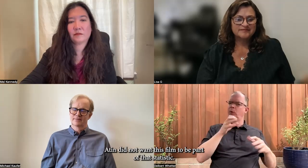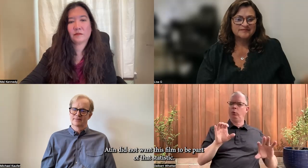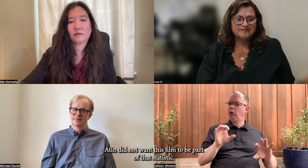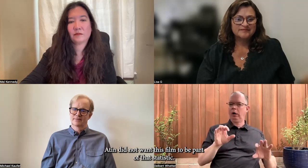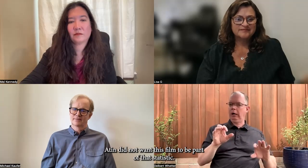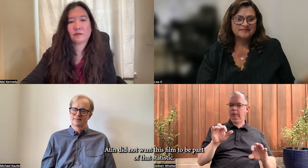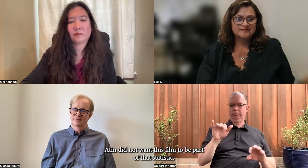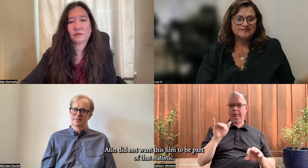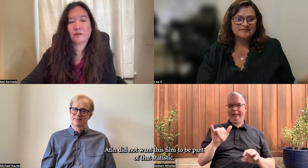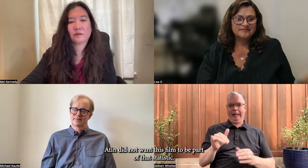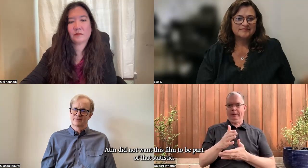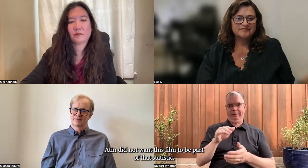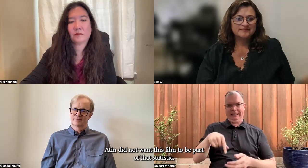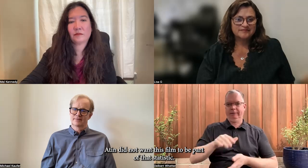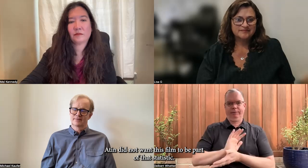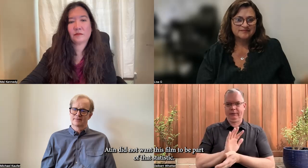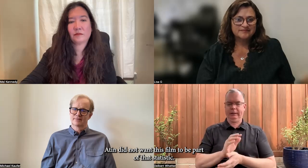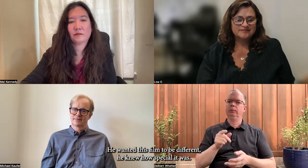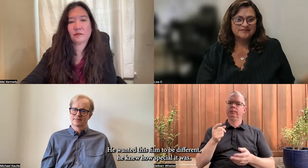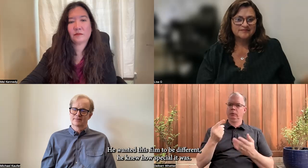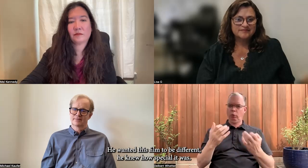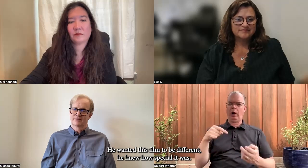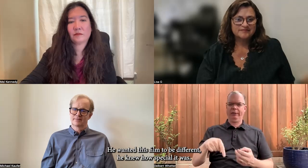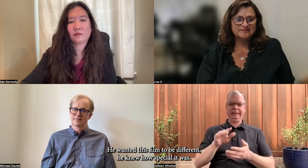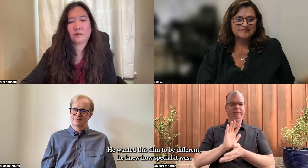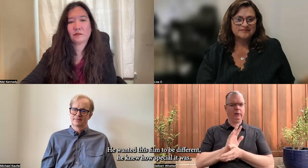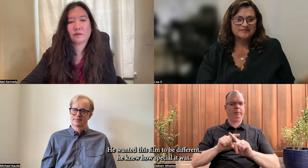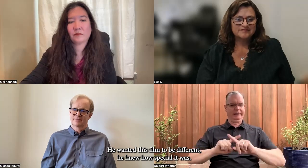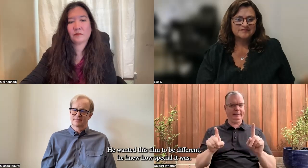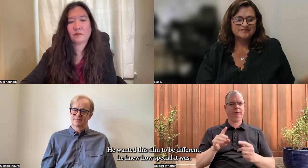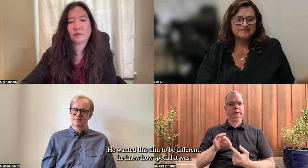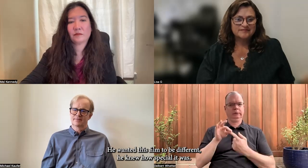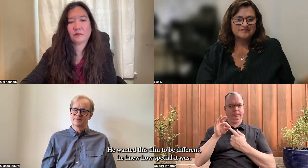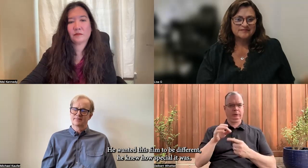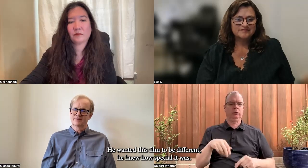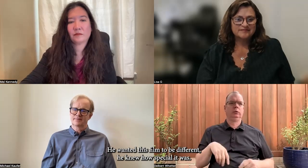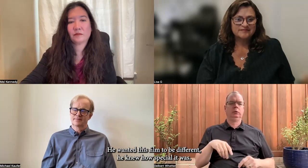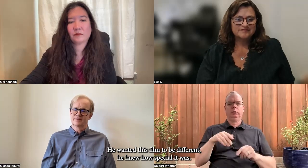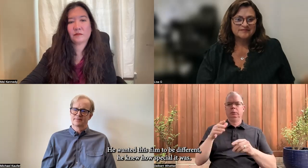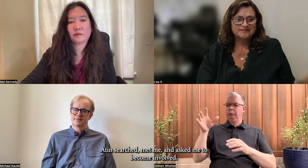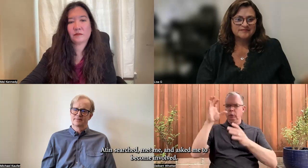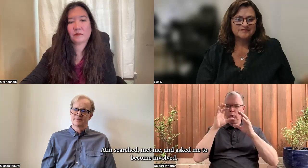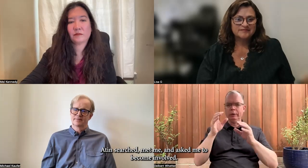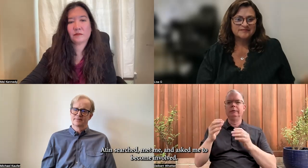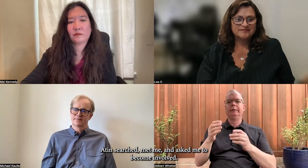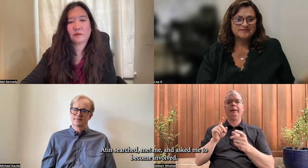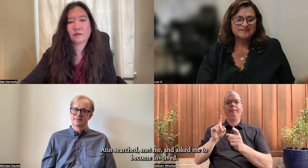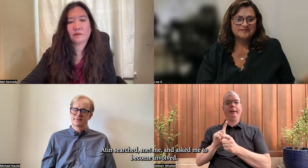not want this film to be part of that statistic. He wanted this film to be different. He knew how special it was. Atin searched,